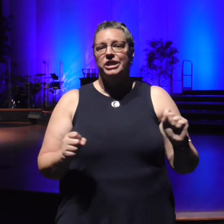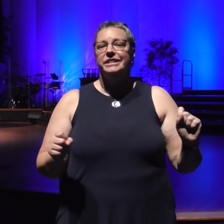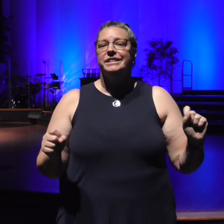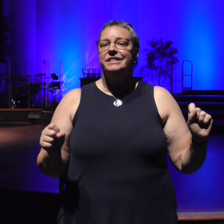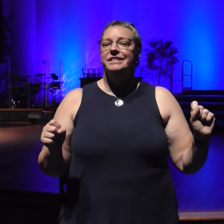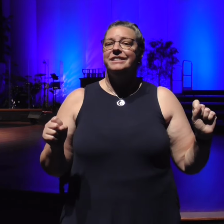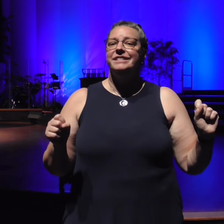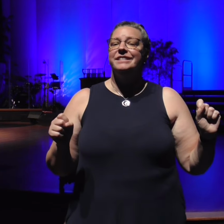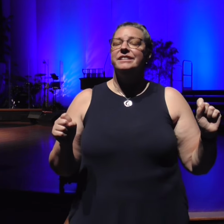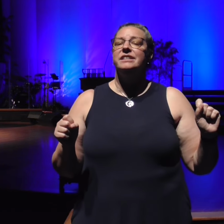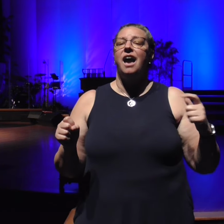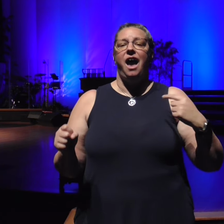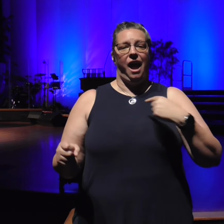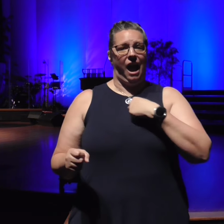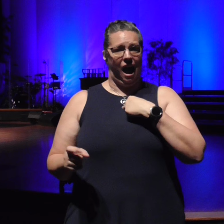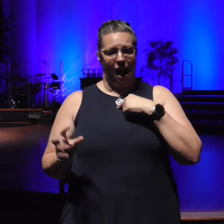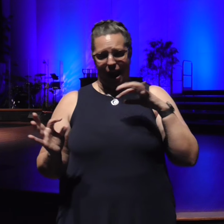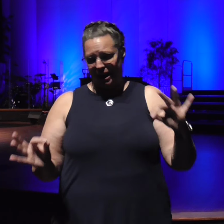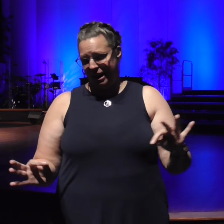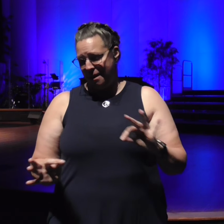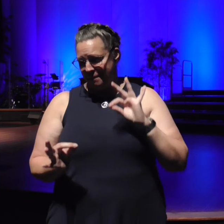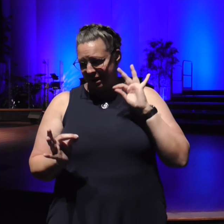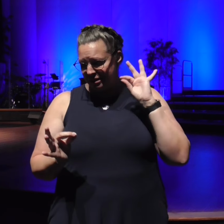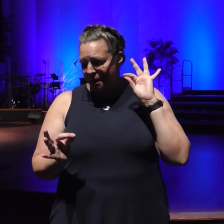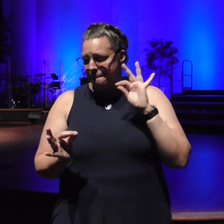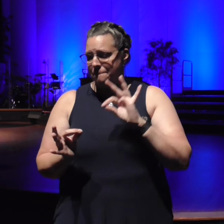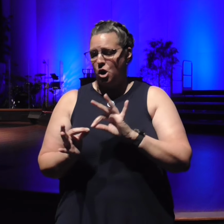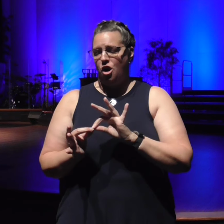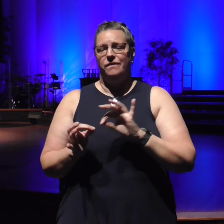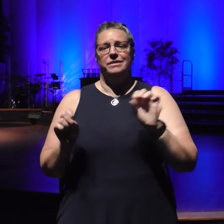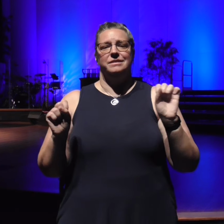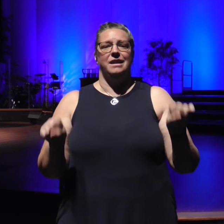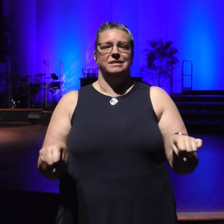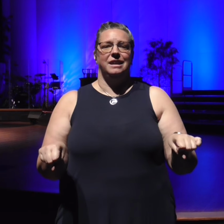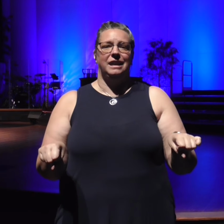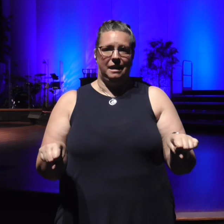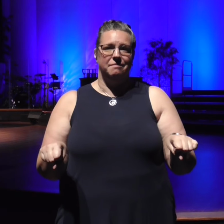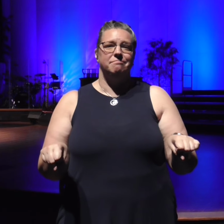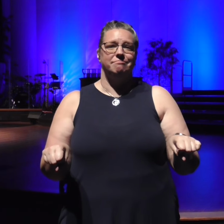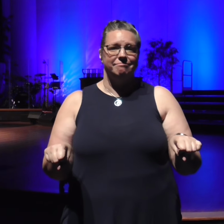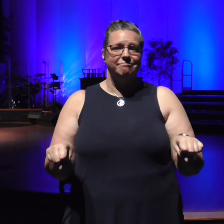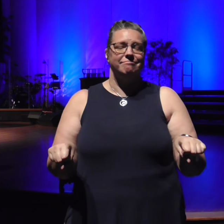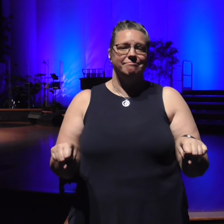And I'm as perfect as can be.